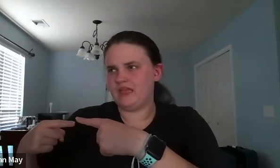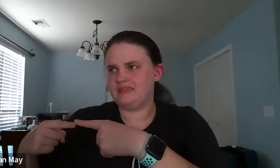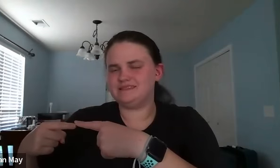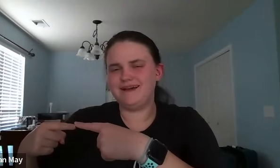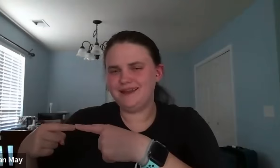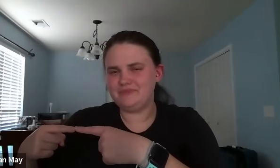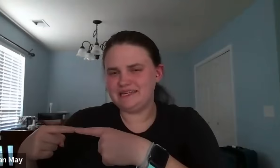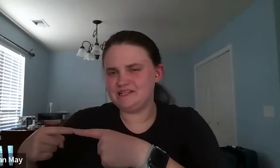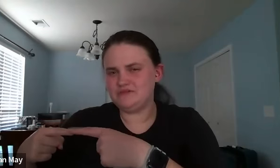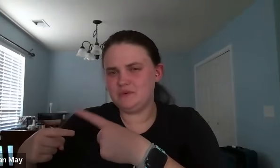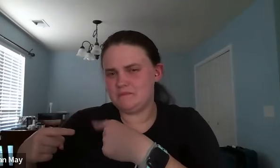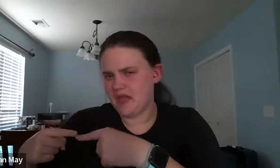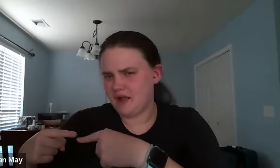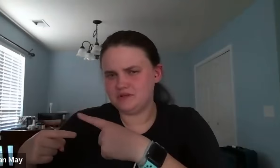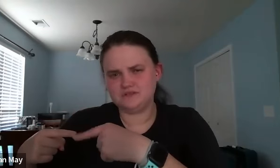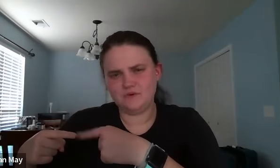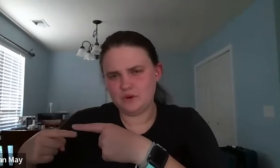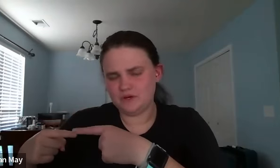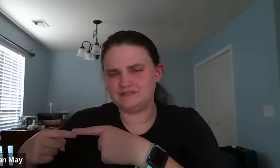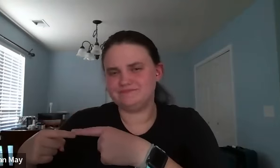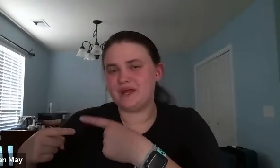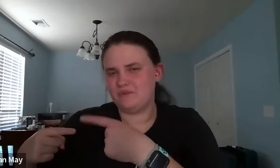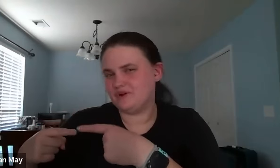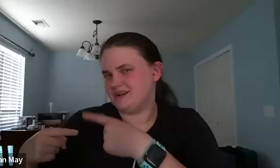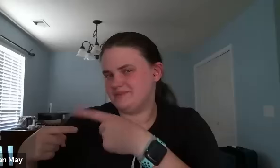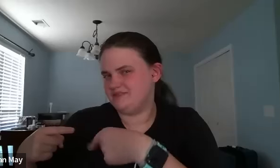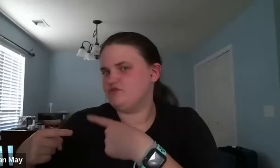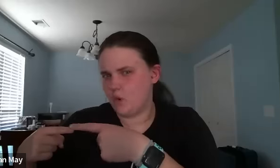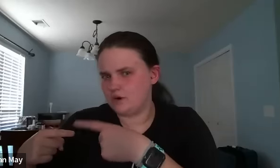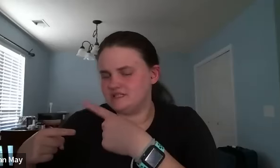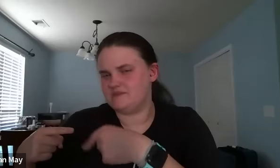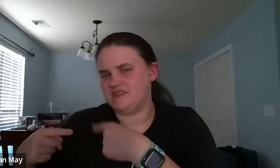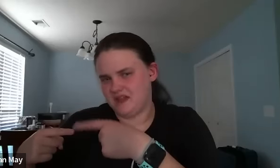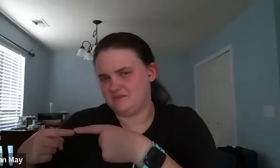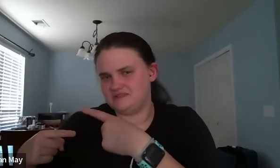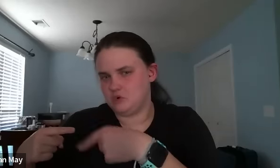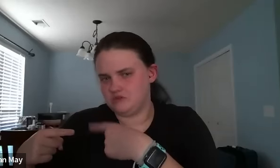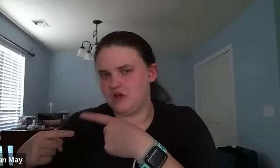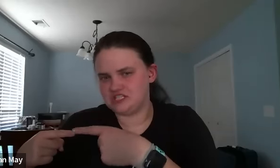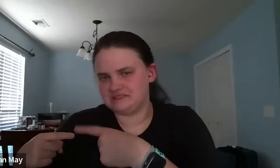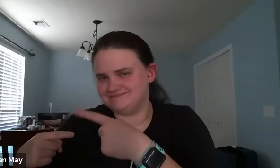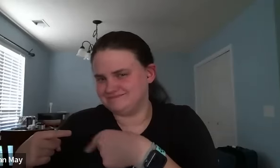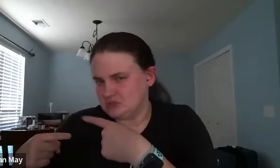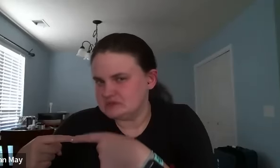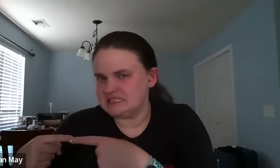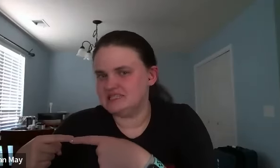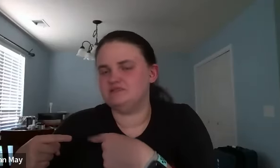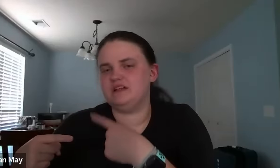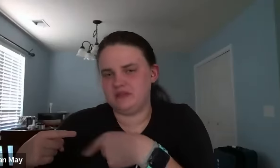It's not a big deal if you went backwards or forwards, but I would recommend forwards. I mean, that kind of makes more logical sense of like being